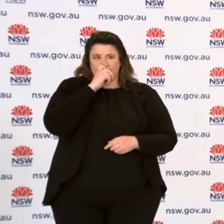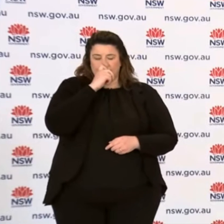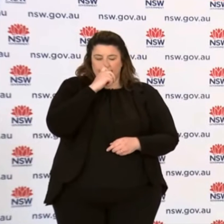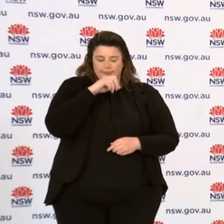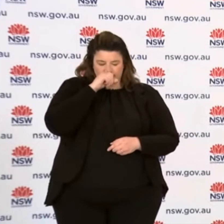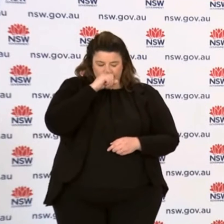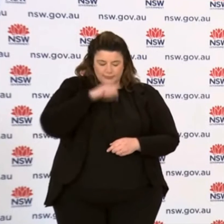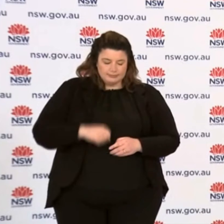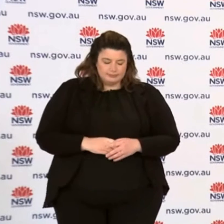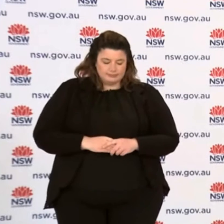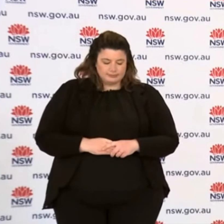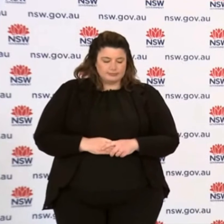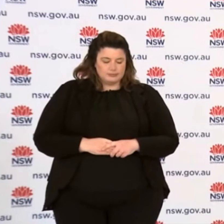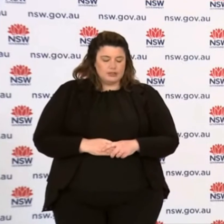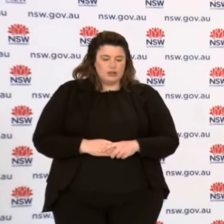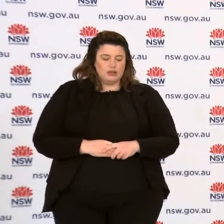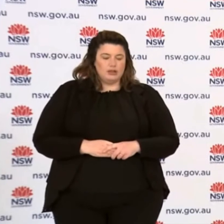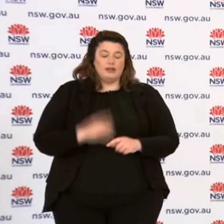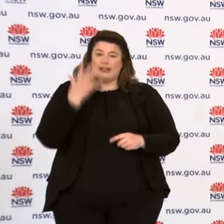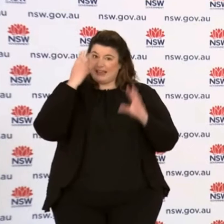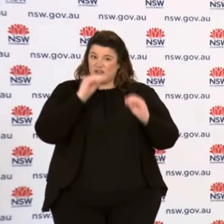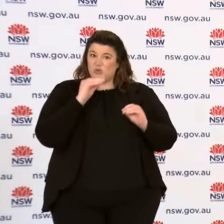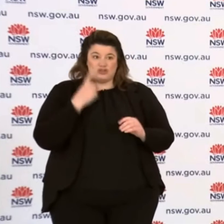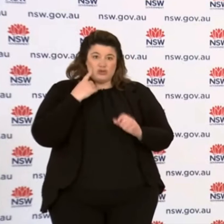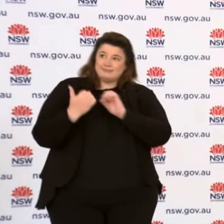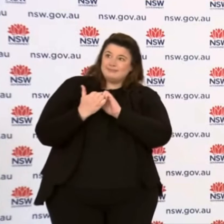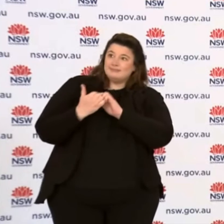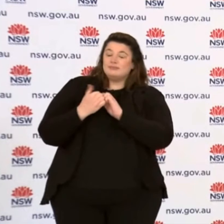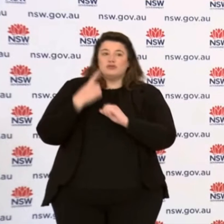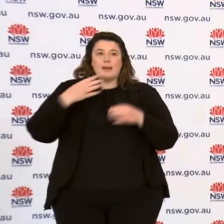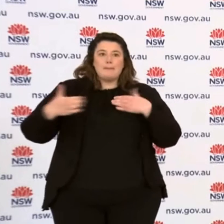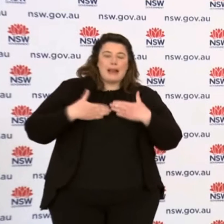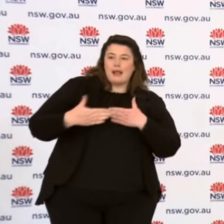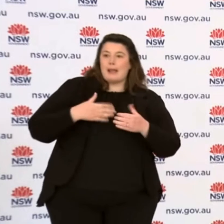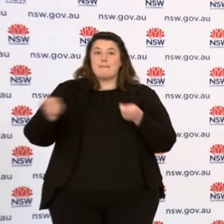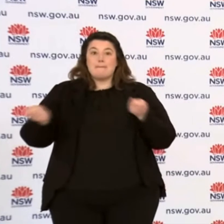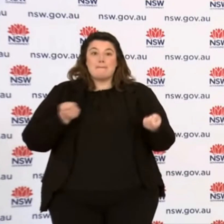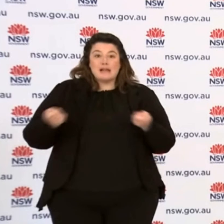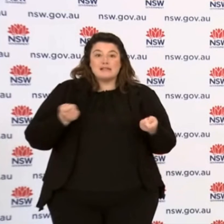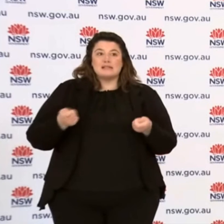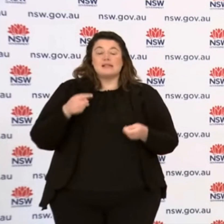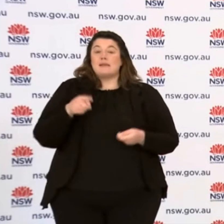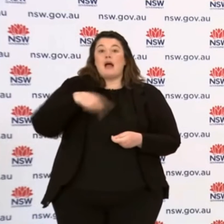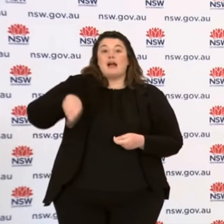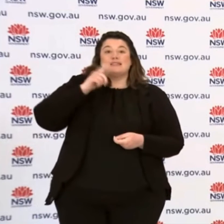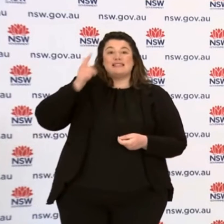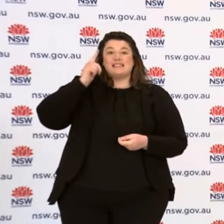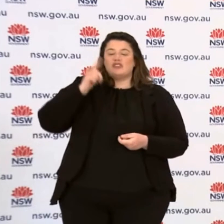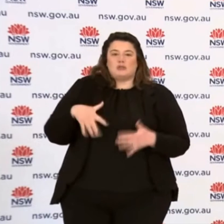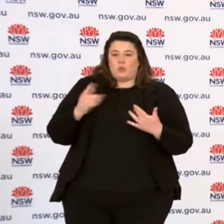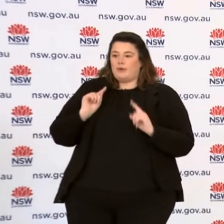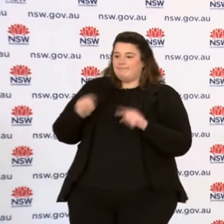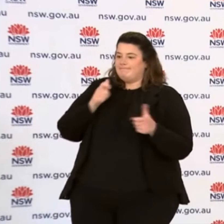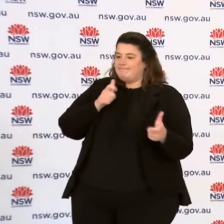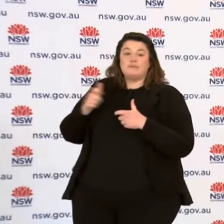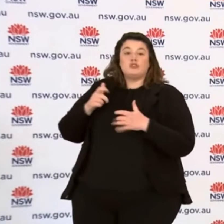to work with health on the buses, but there was, let's just say, the staff apparently were not that keen to be supervising